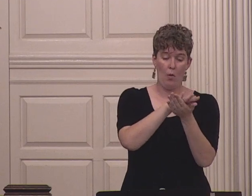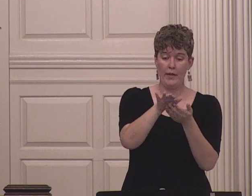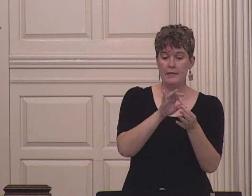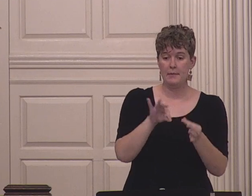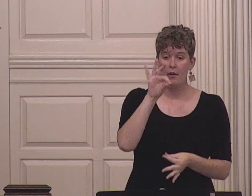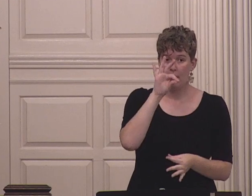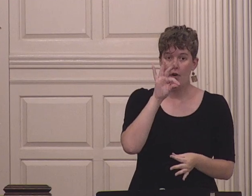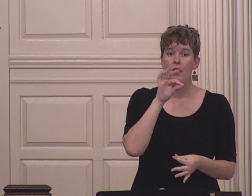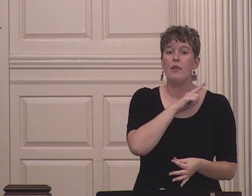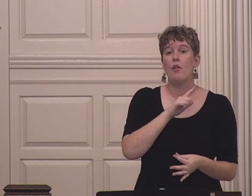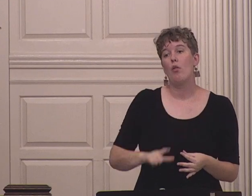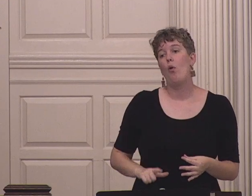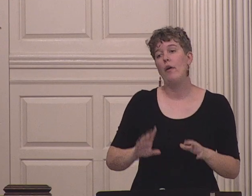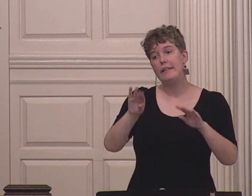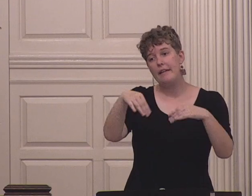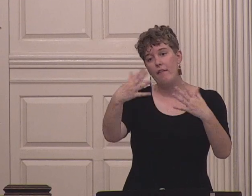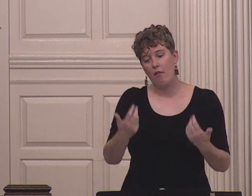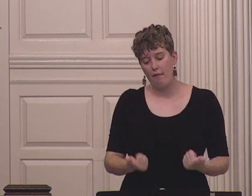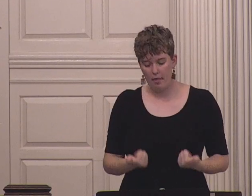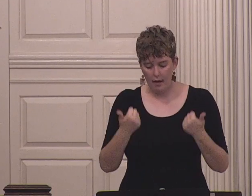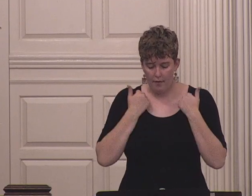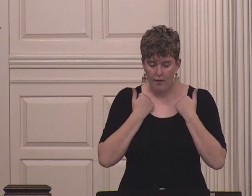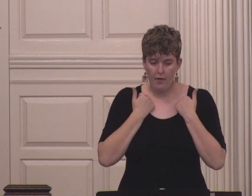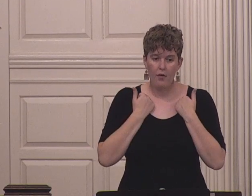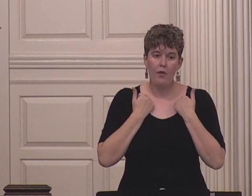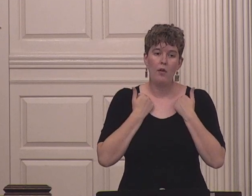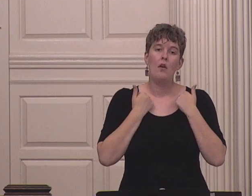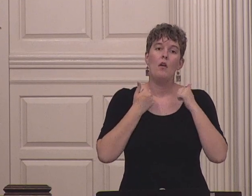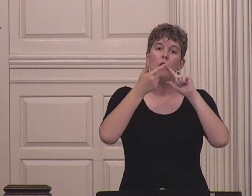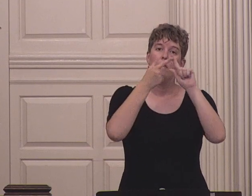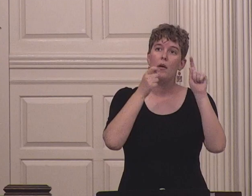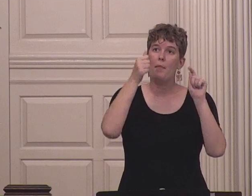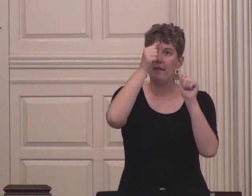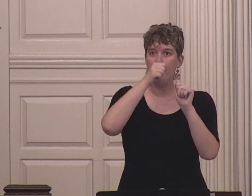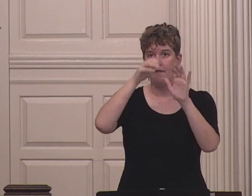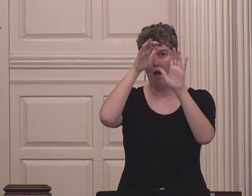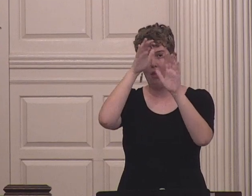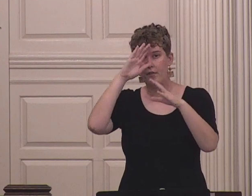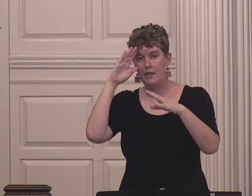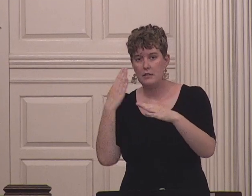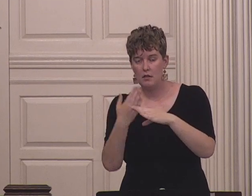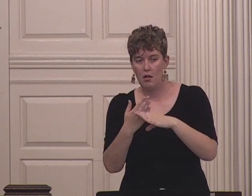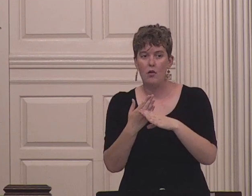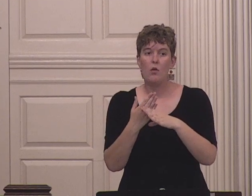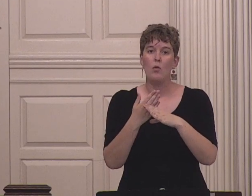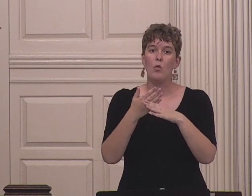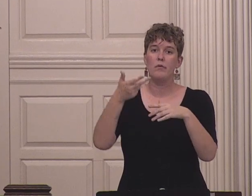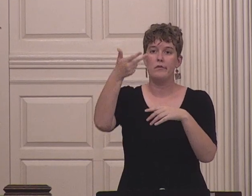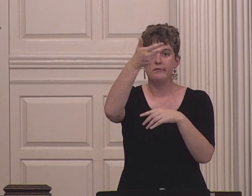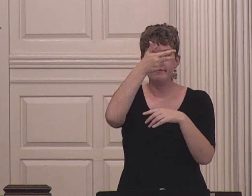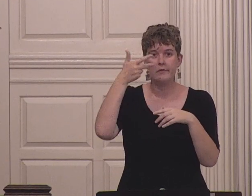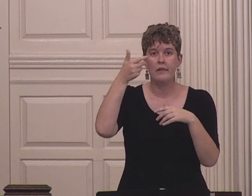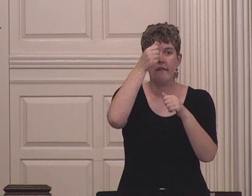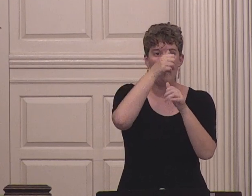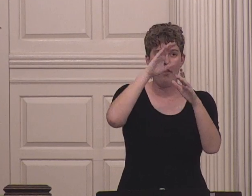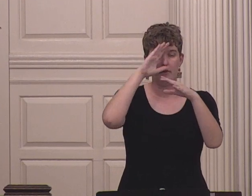Spirit, the Lord, the giver of life, who proceeds from the Father and the Son, who with the Father